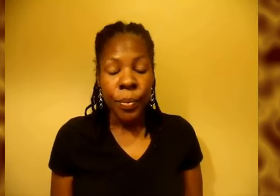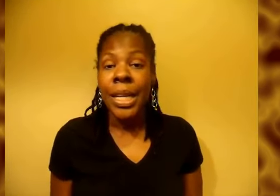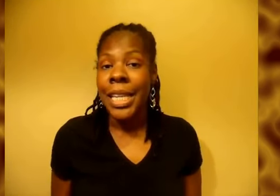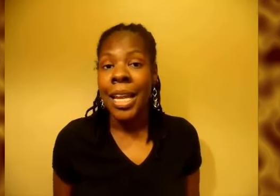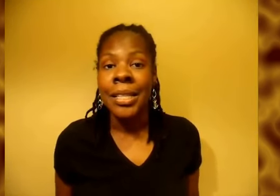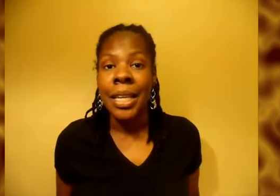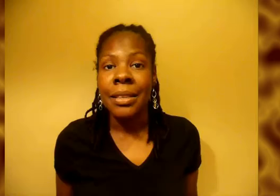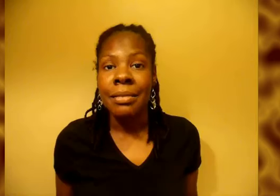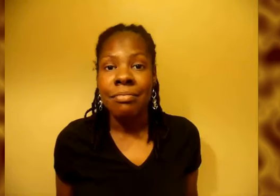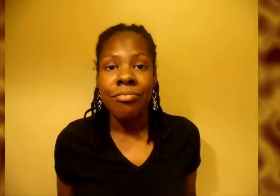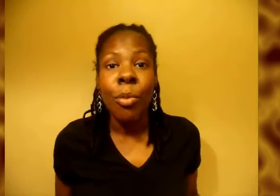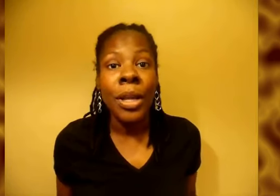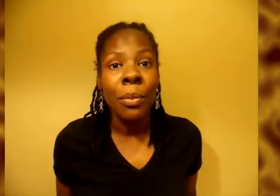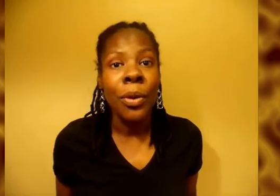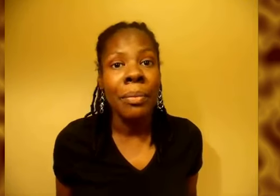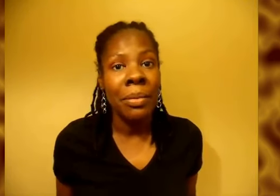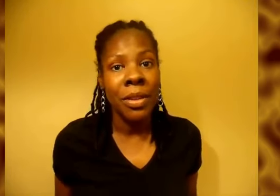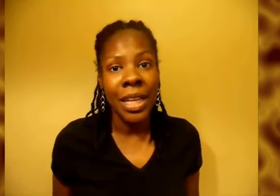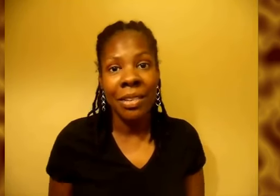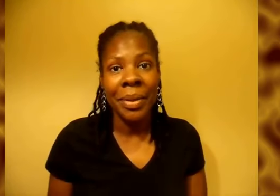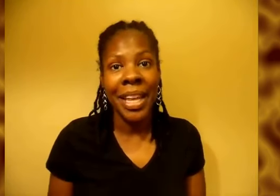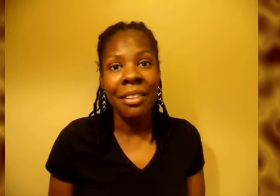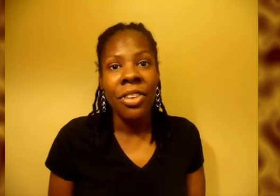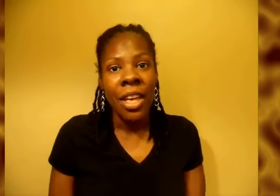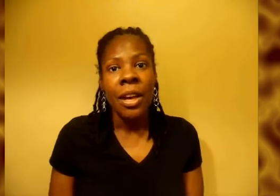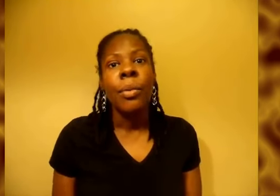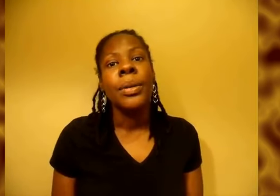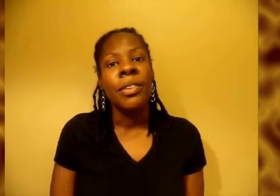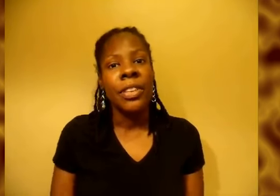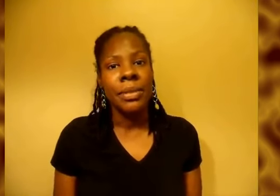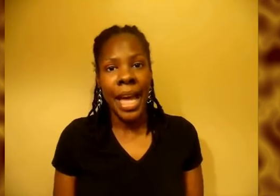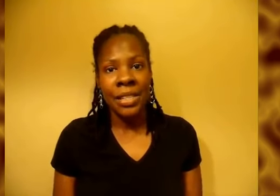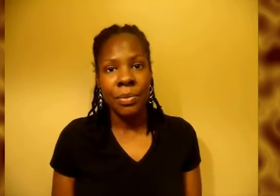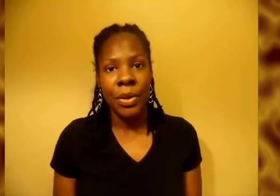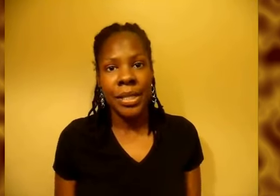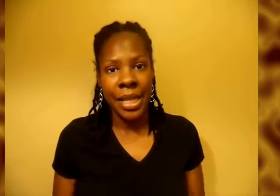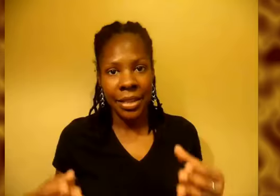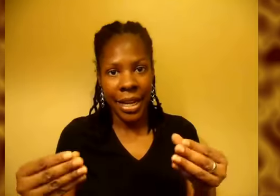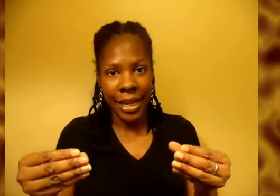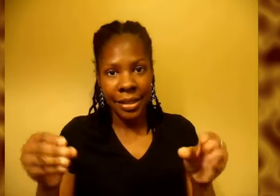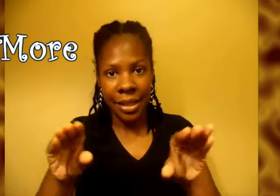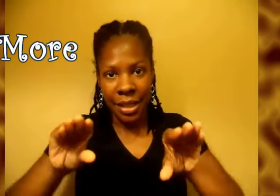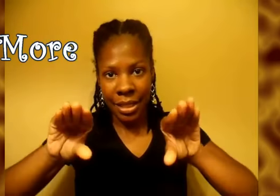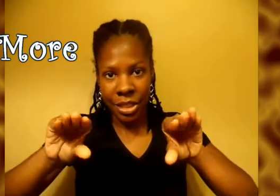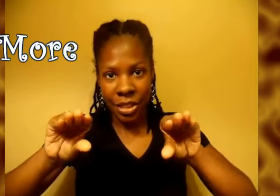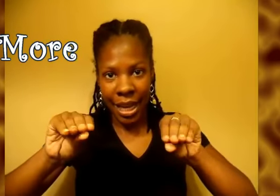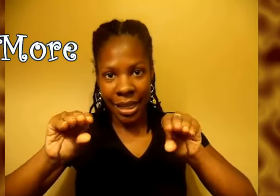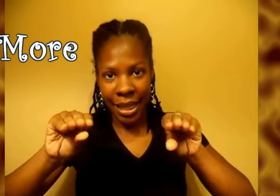When a child is wanting more, maybe you didn't give them enough, and one way for them to ask for more is to take their hand, like kind of like